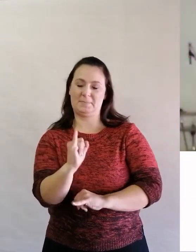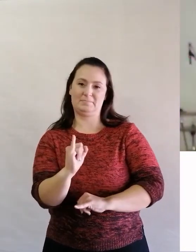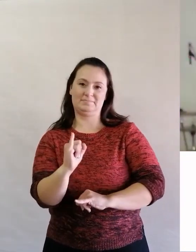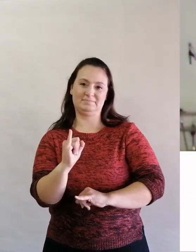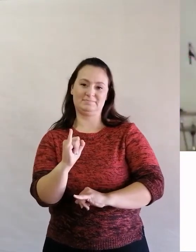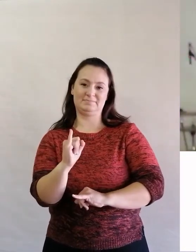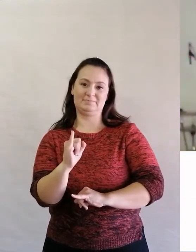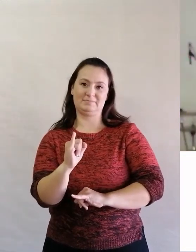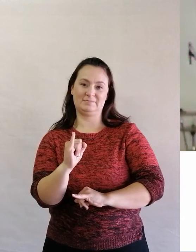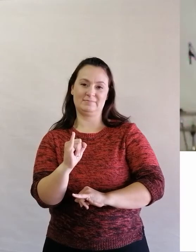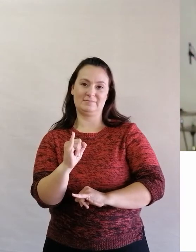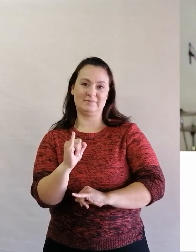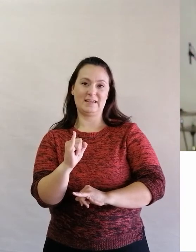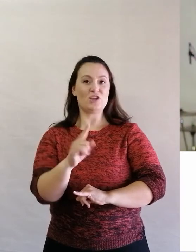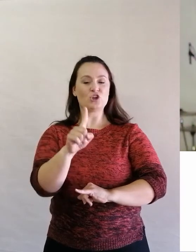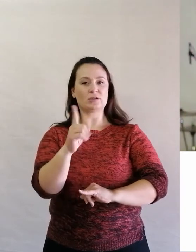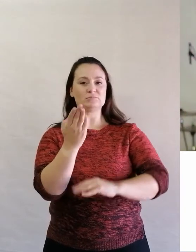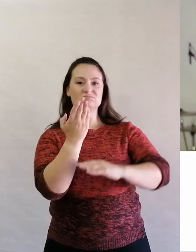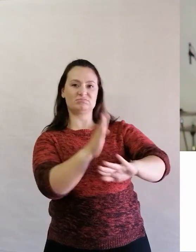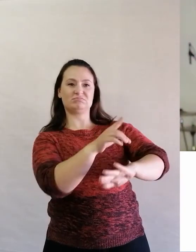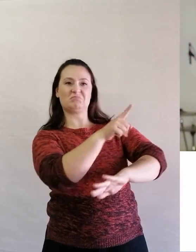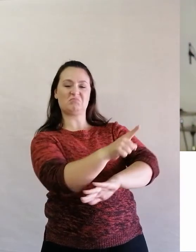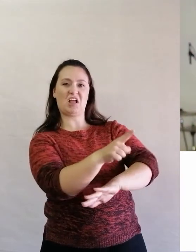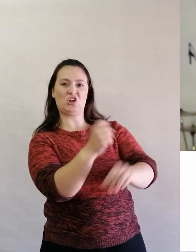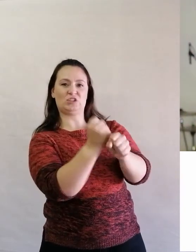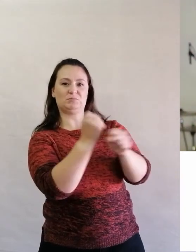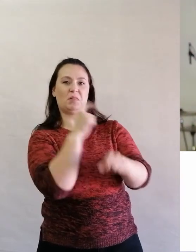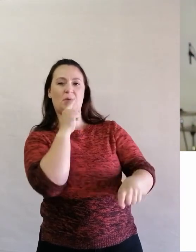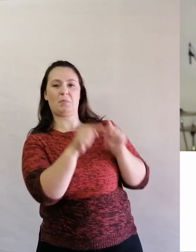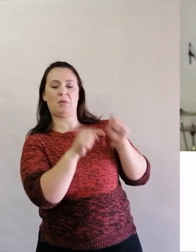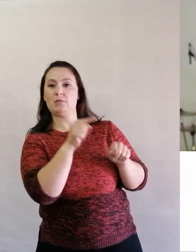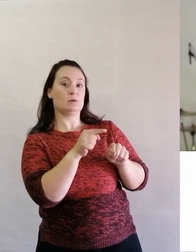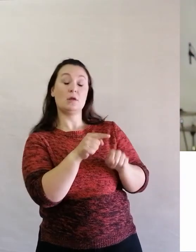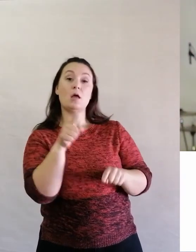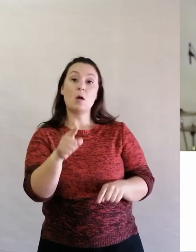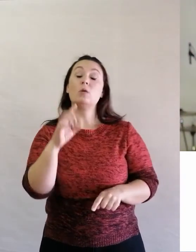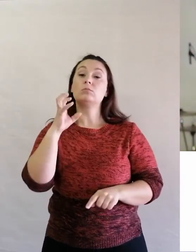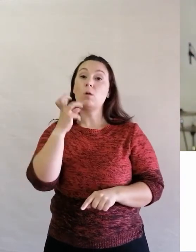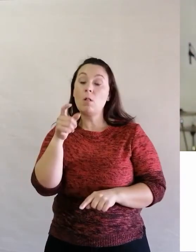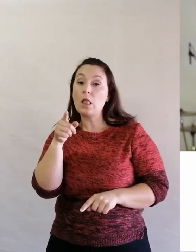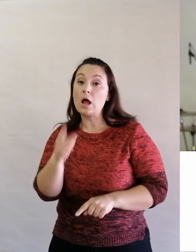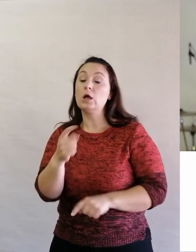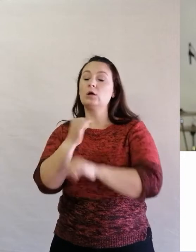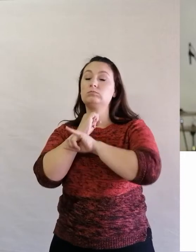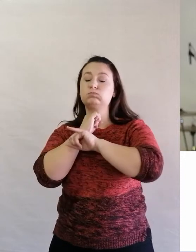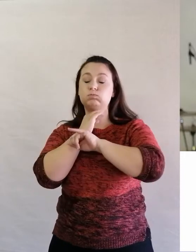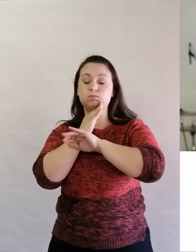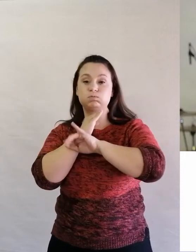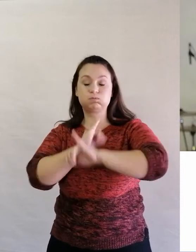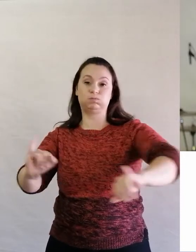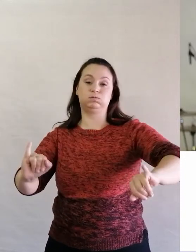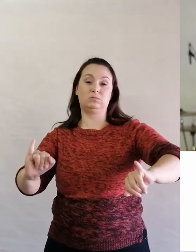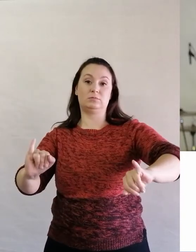you know, averagely against the gospel. You know, had a few snide remarks. No, Paul was bent on